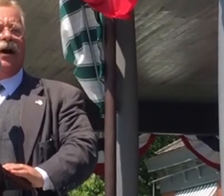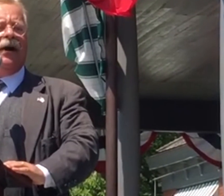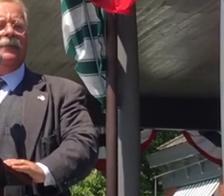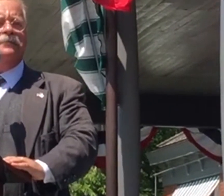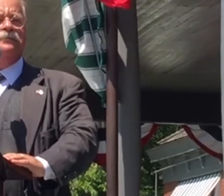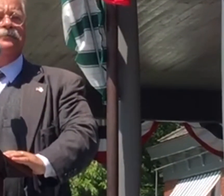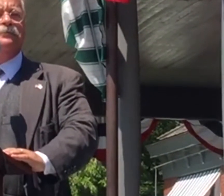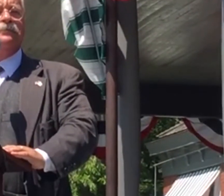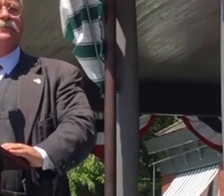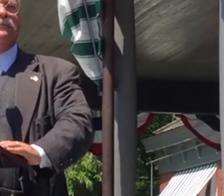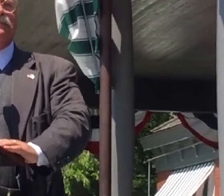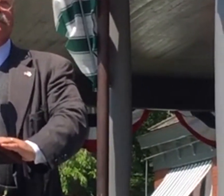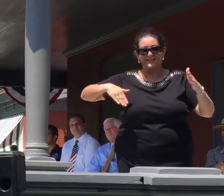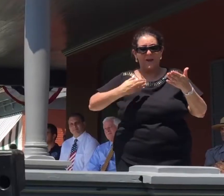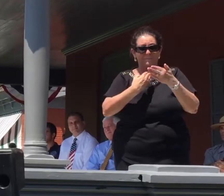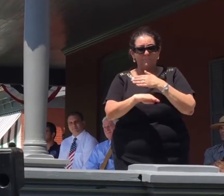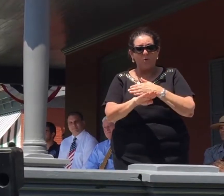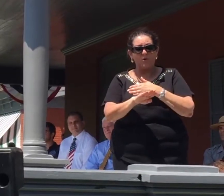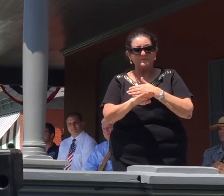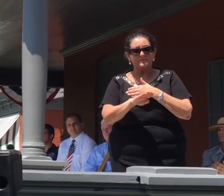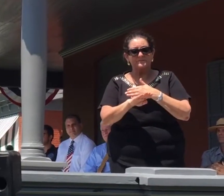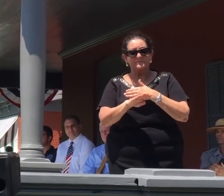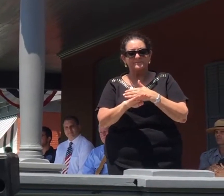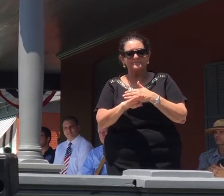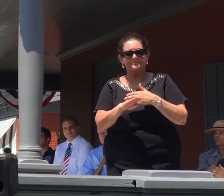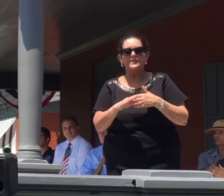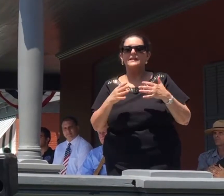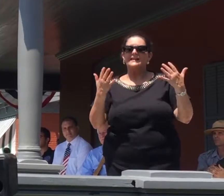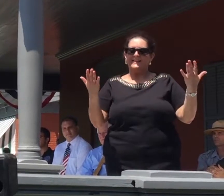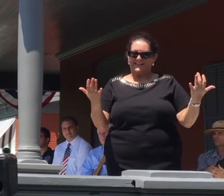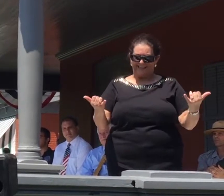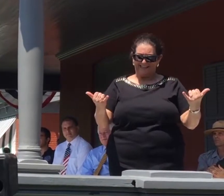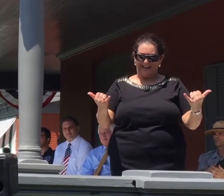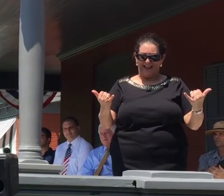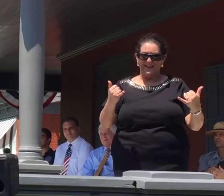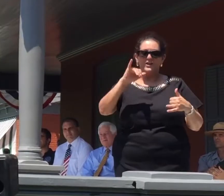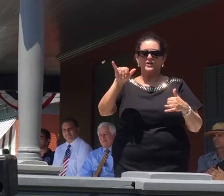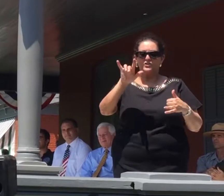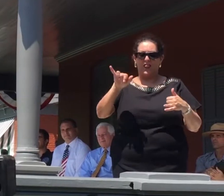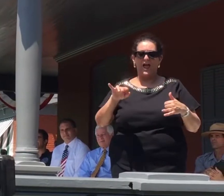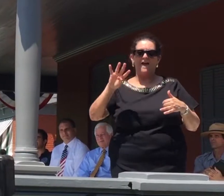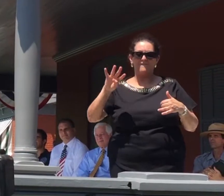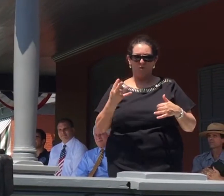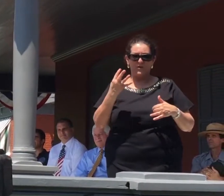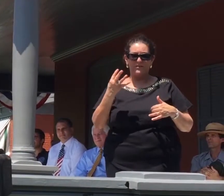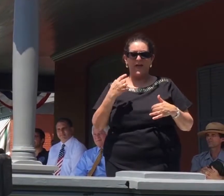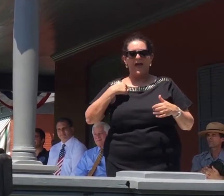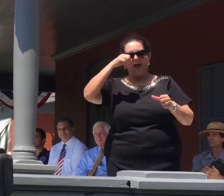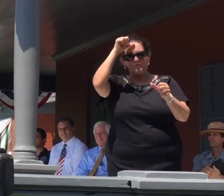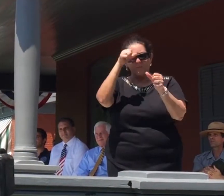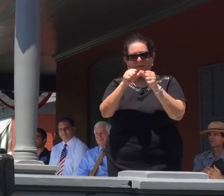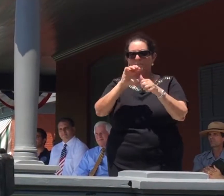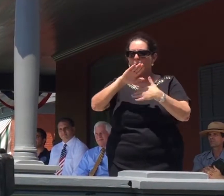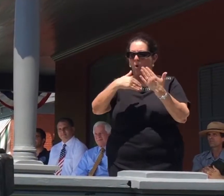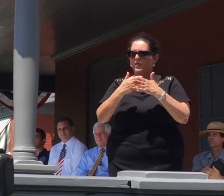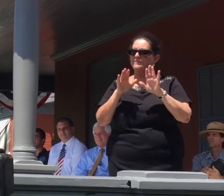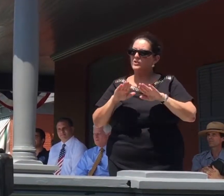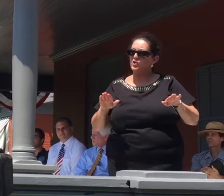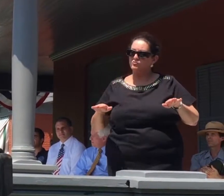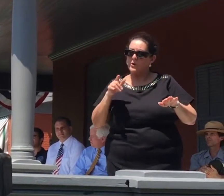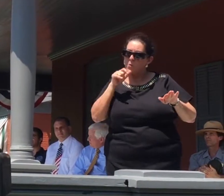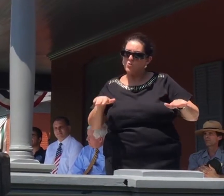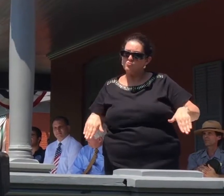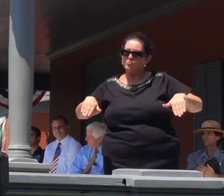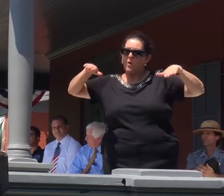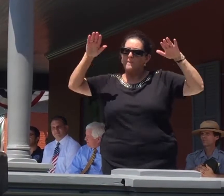in the womb of time. On this July 4th, I remember the children who